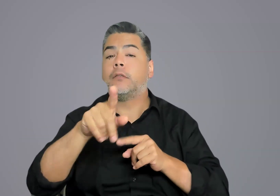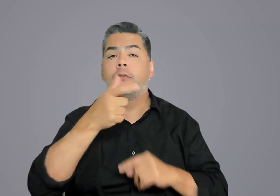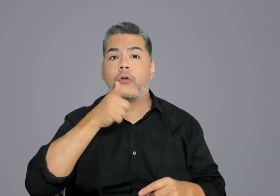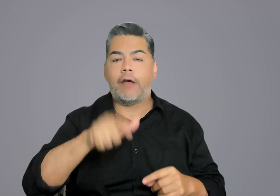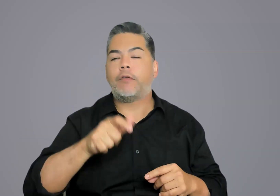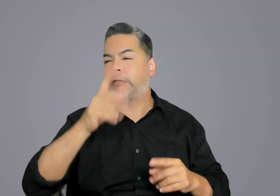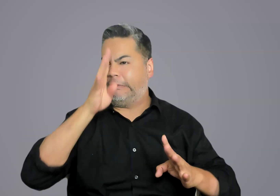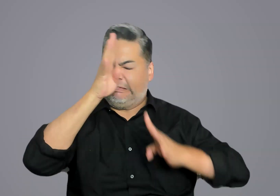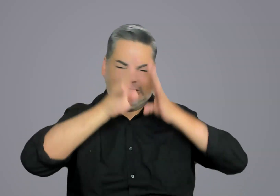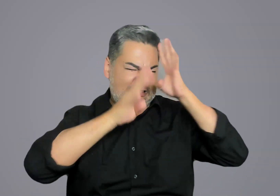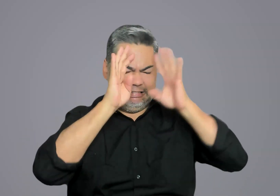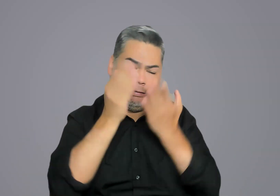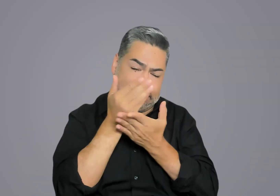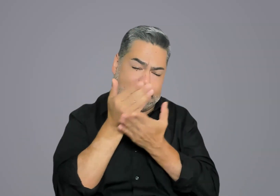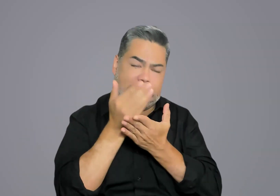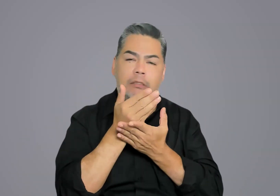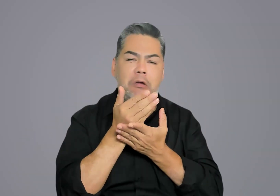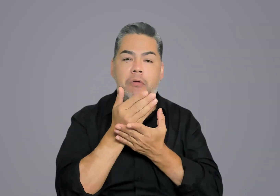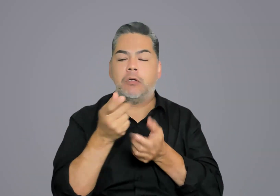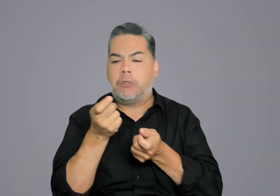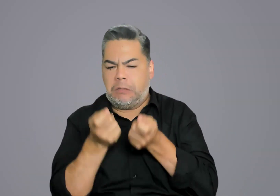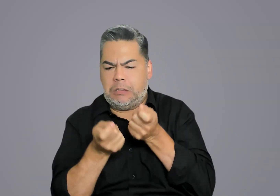reinventing the wheel. Just style them and move